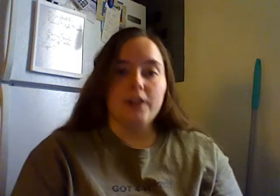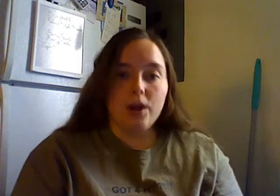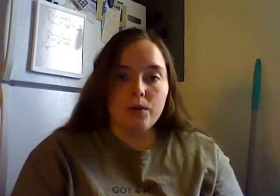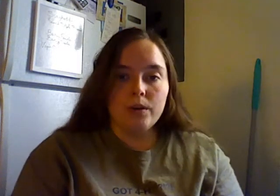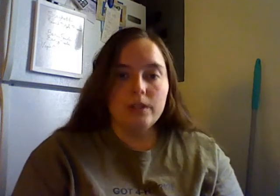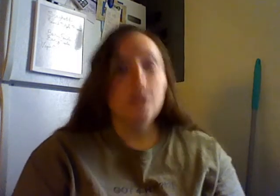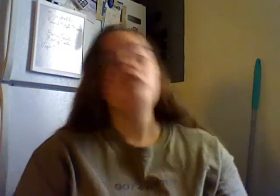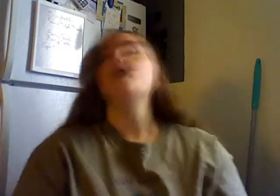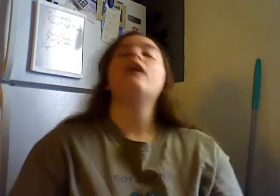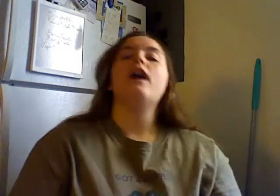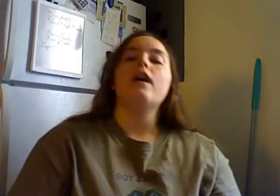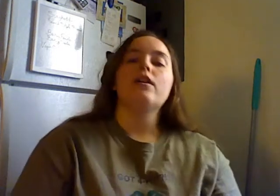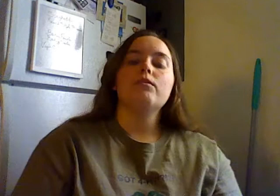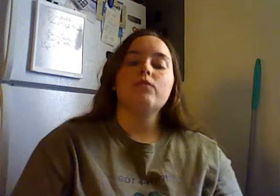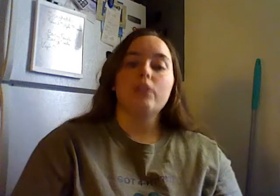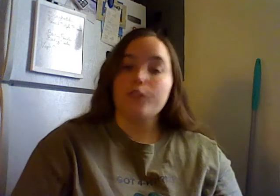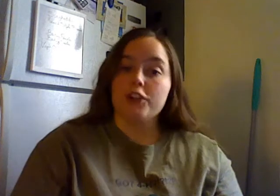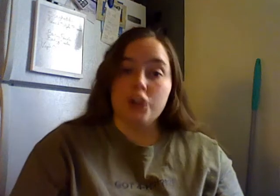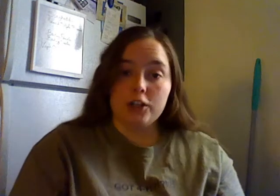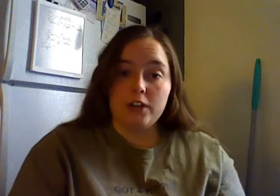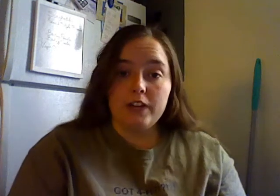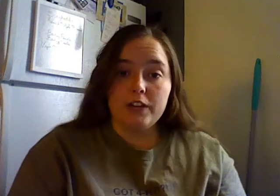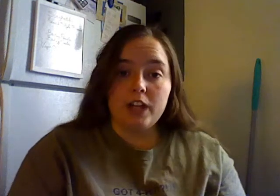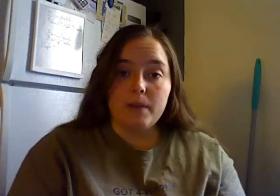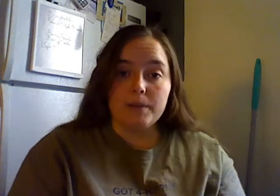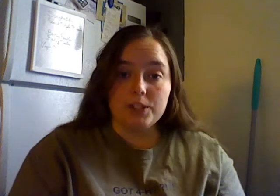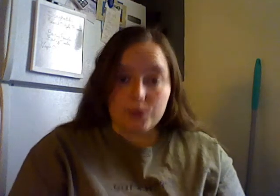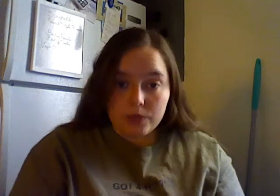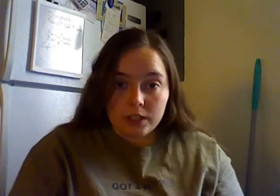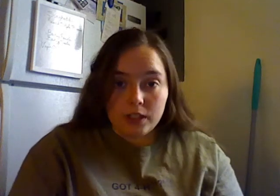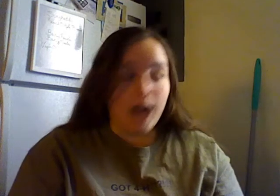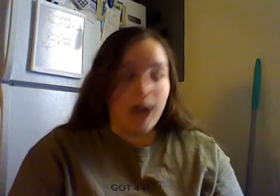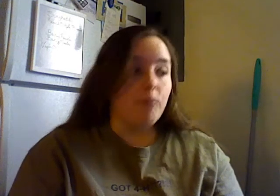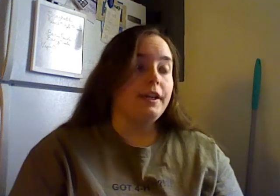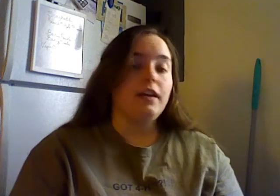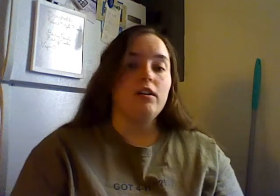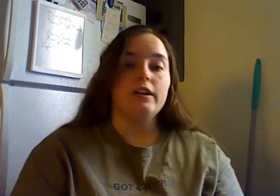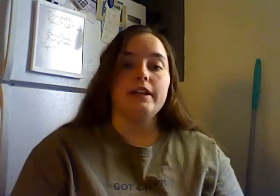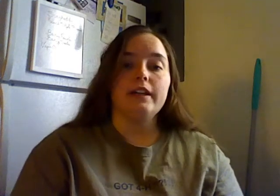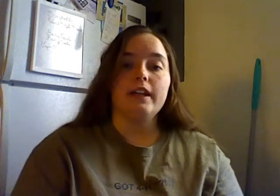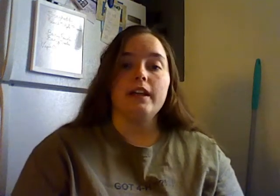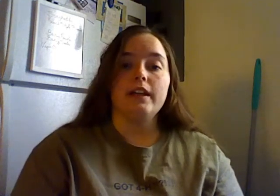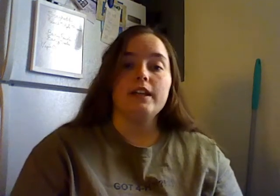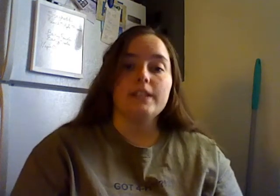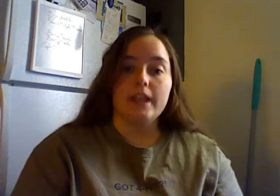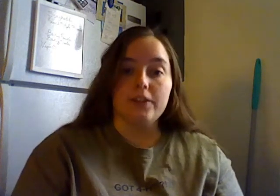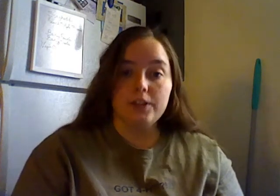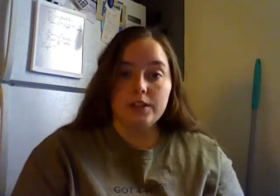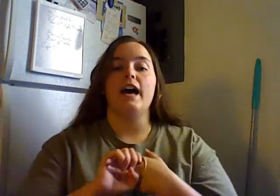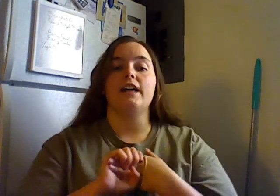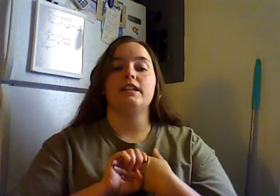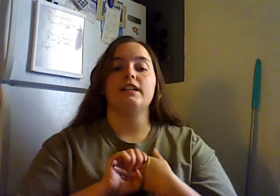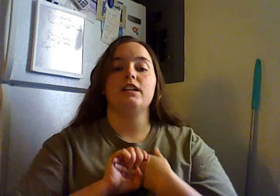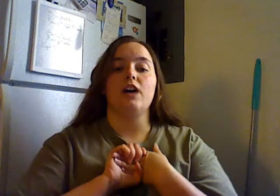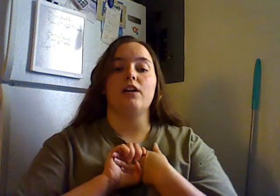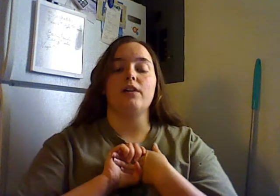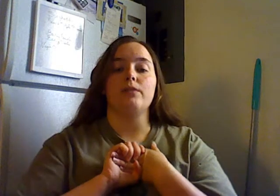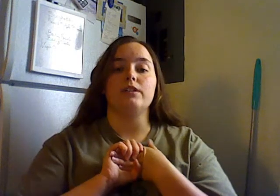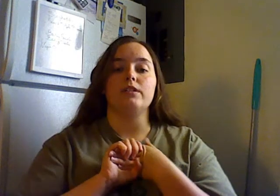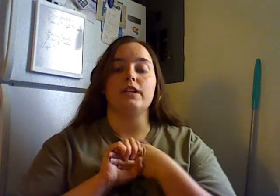know. Look for the Choctaw video to come up soon. I'm working on getting it together, and I will let